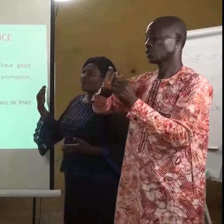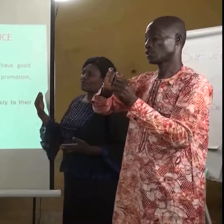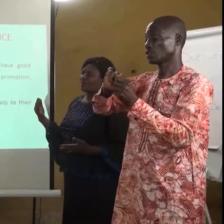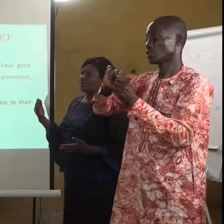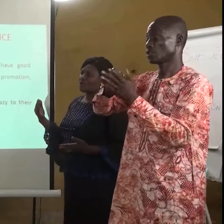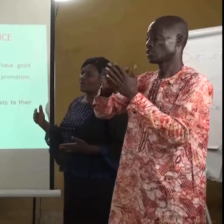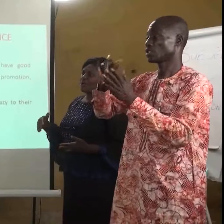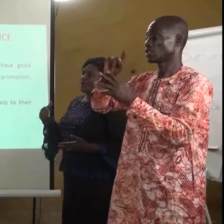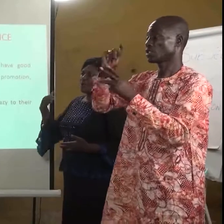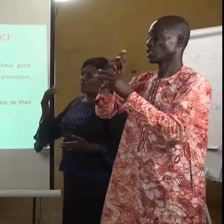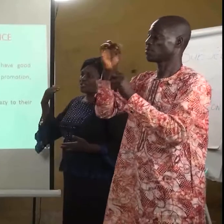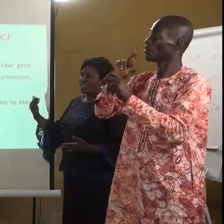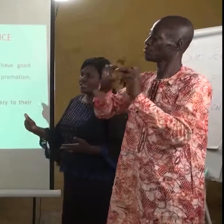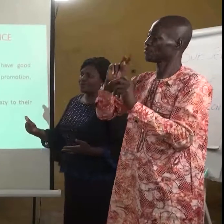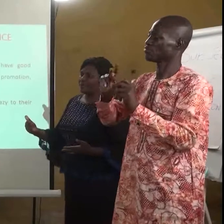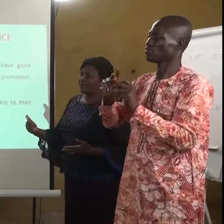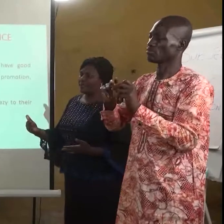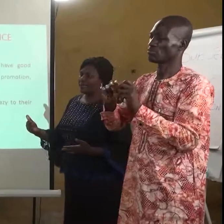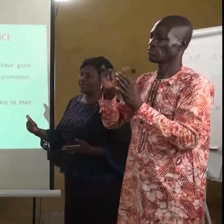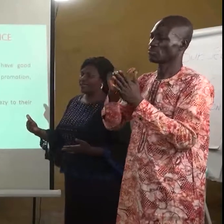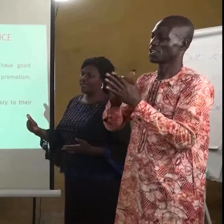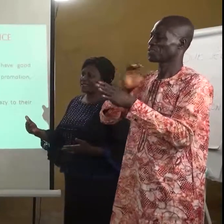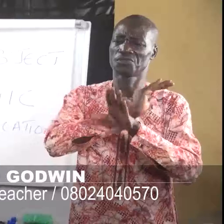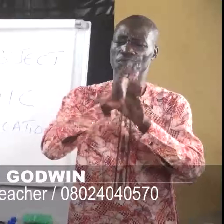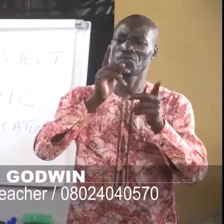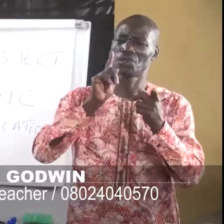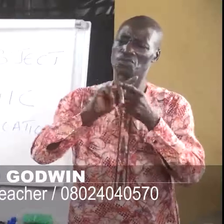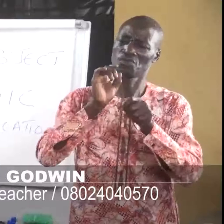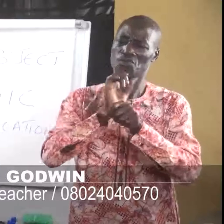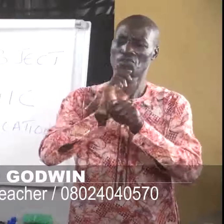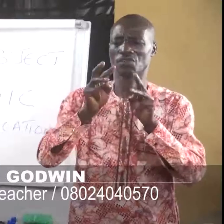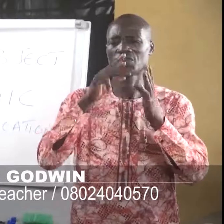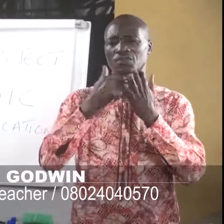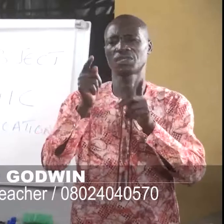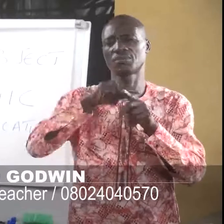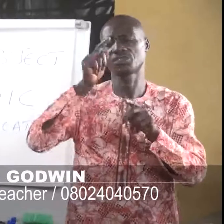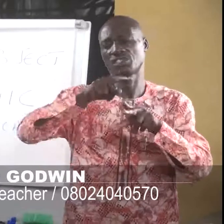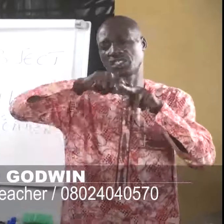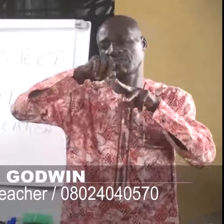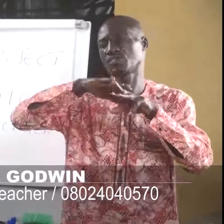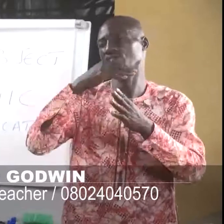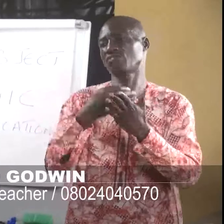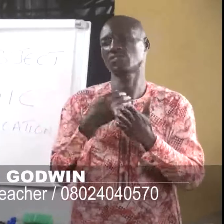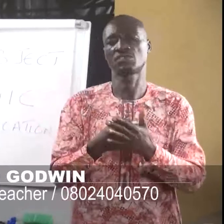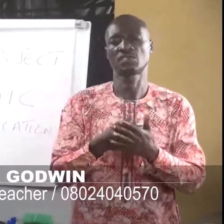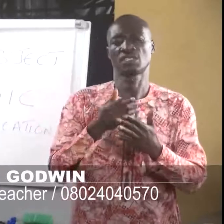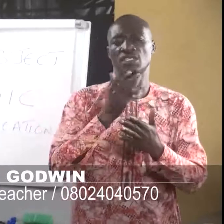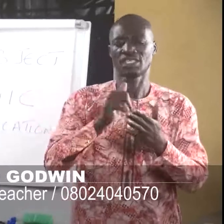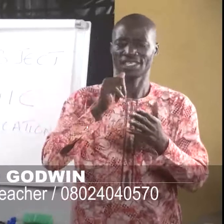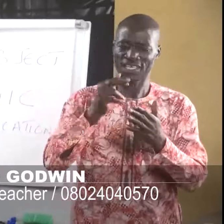relieving me out of my job, or delaying my salary, or demoting me in